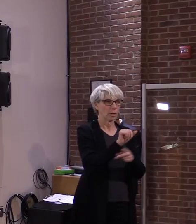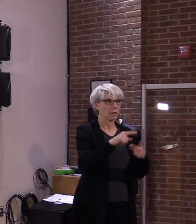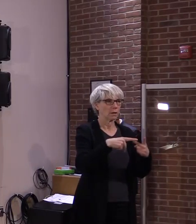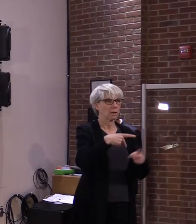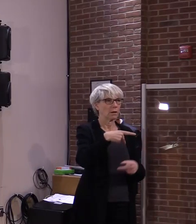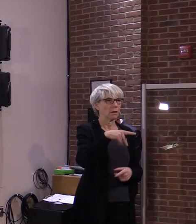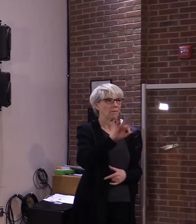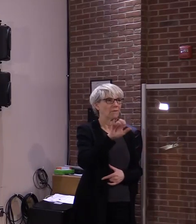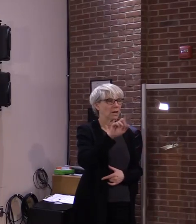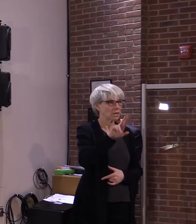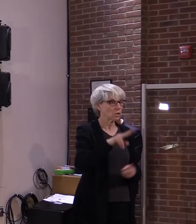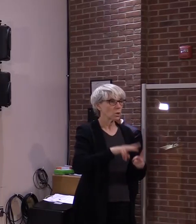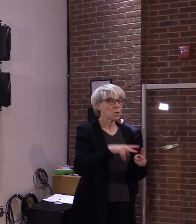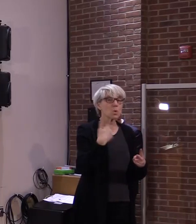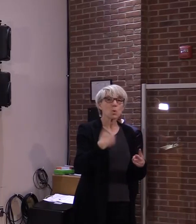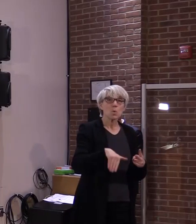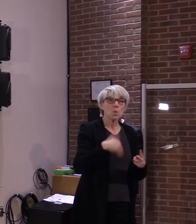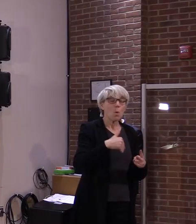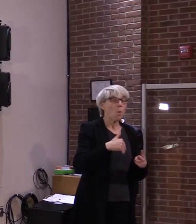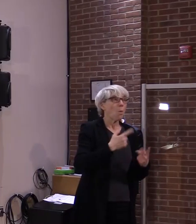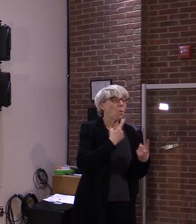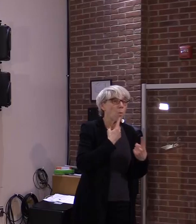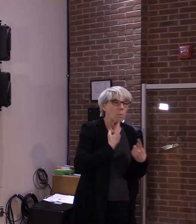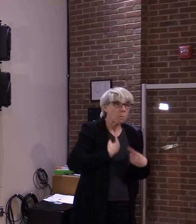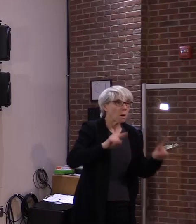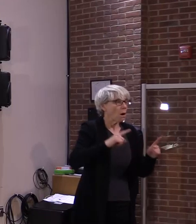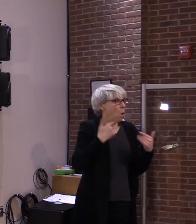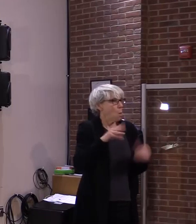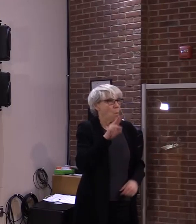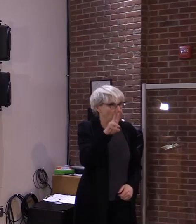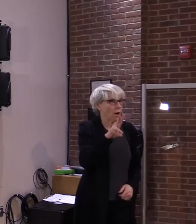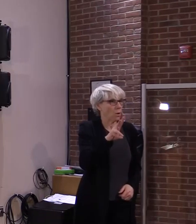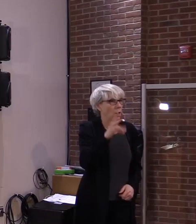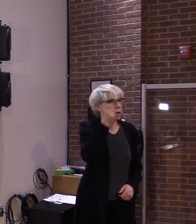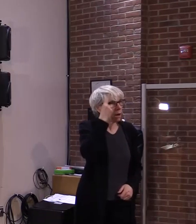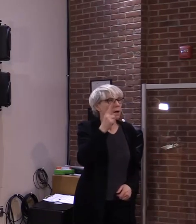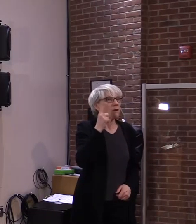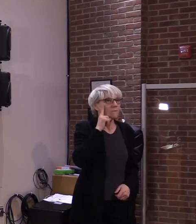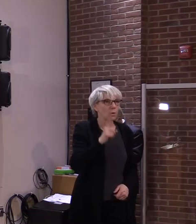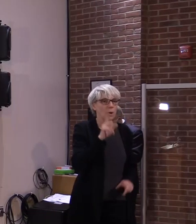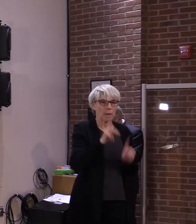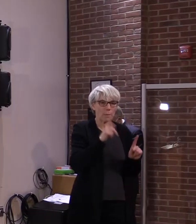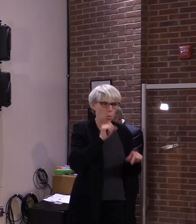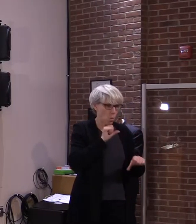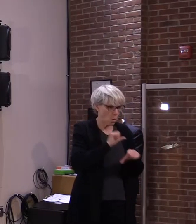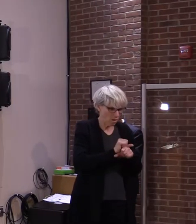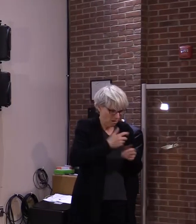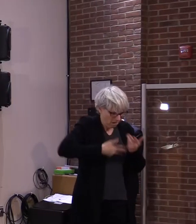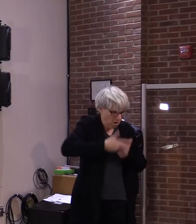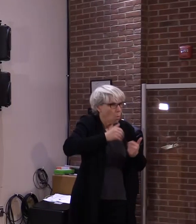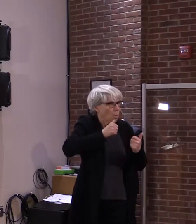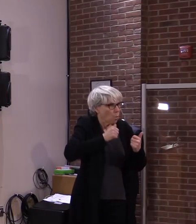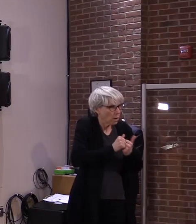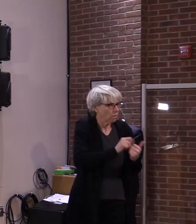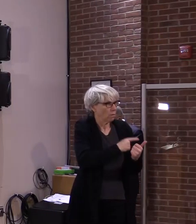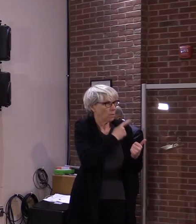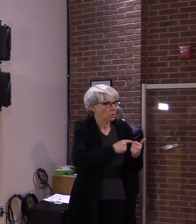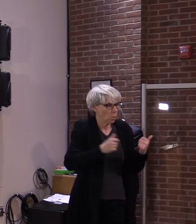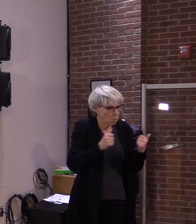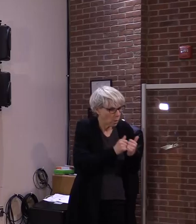emphasize highly without exaggeration, incredibly effective in real-world conditions.